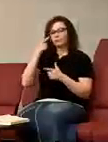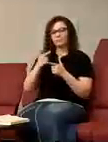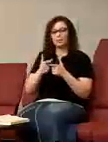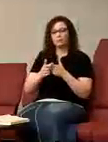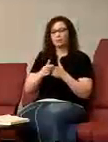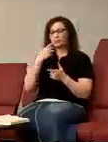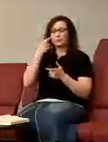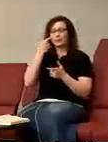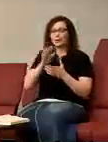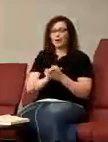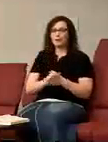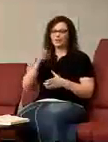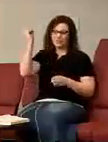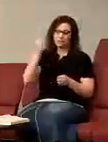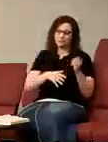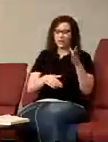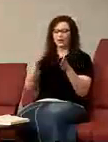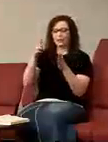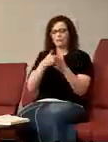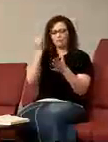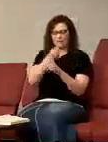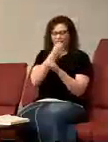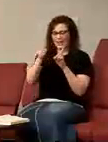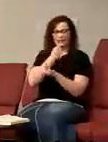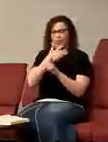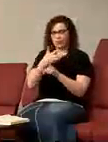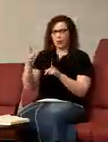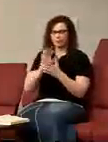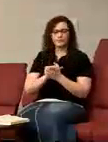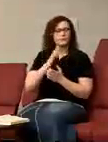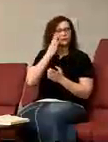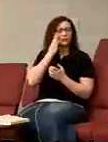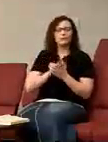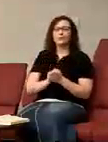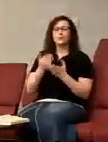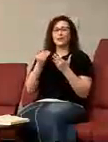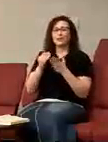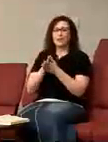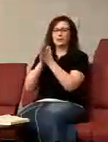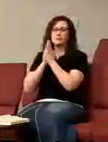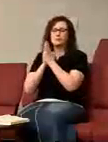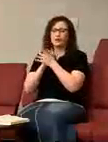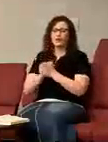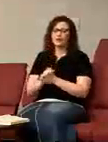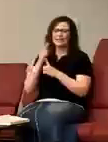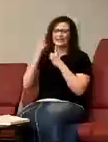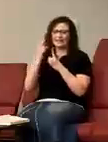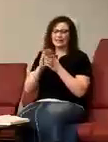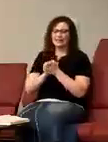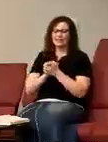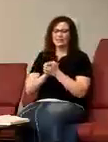tomorrow I'm going to take it down and buy a real car. And I said, ugh. And that night I was praying, and it's like, you know